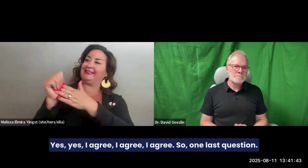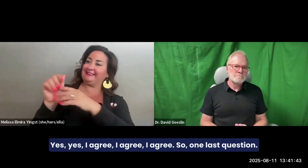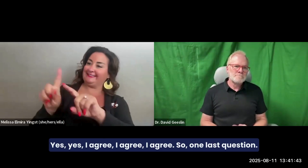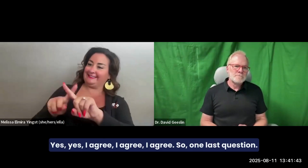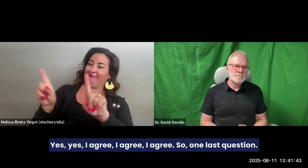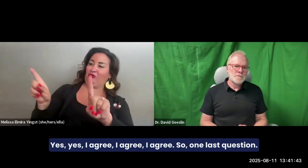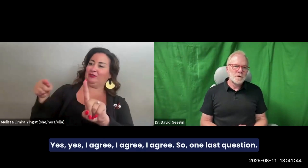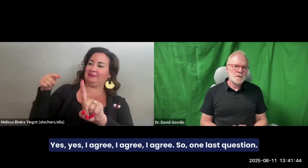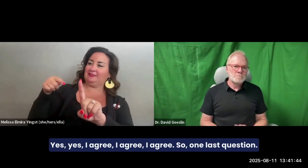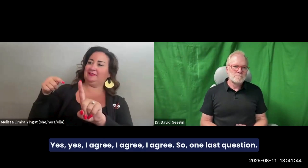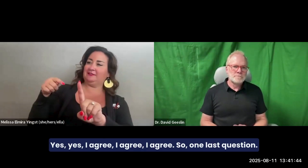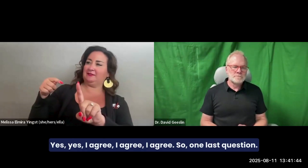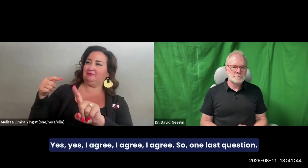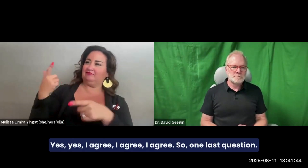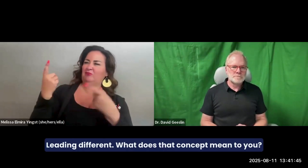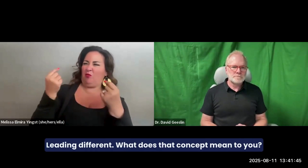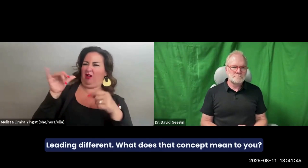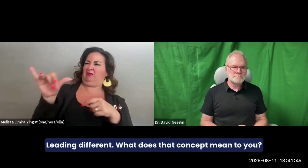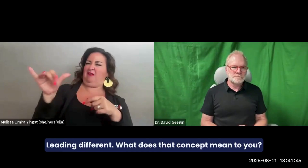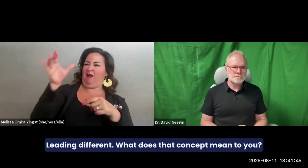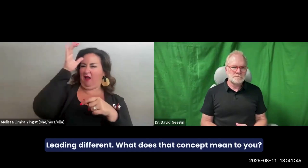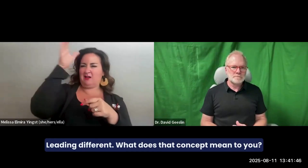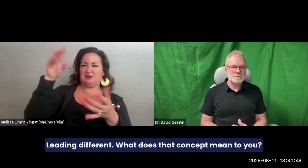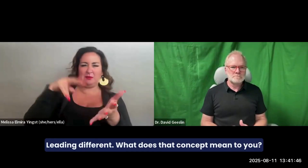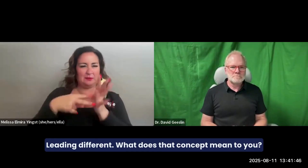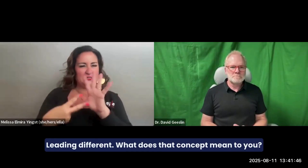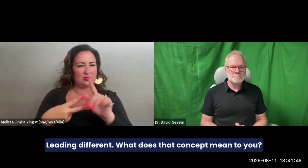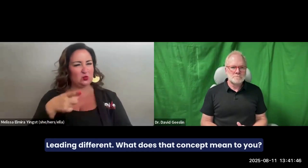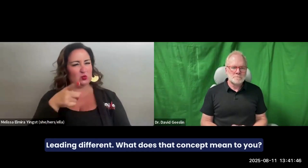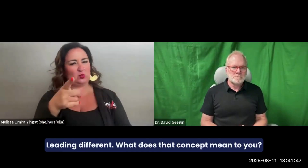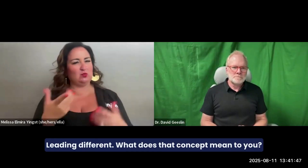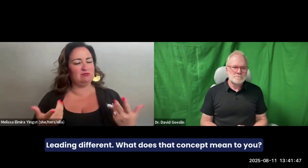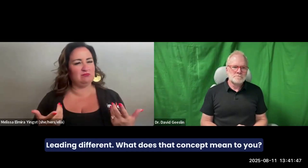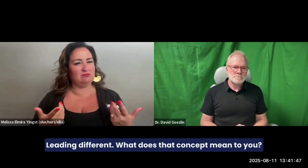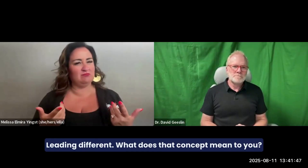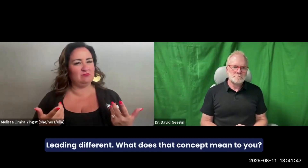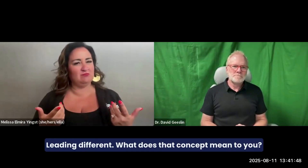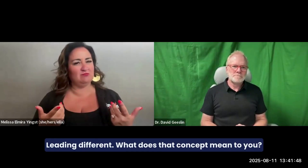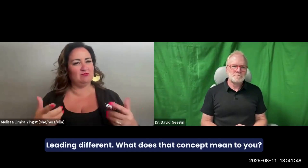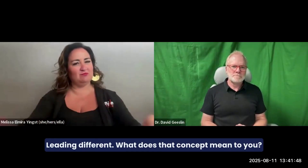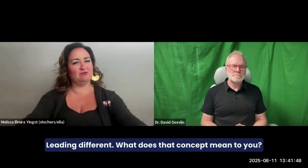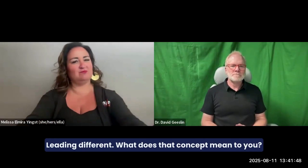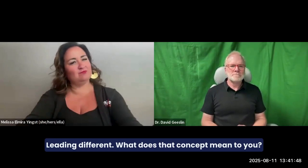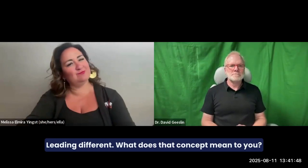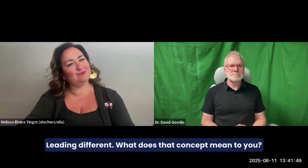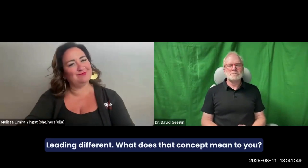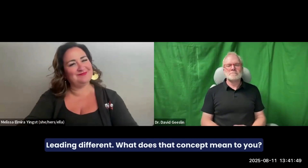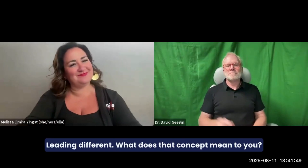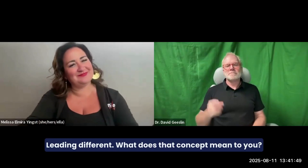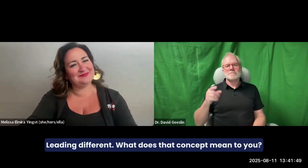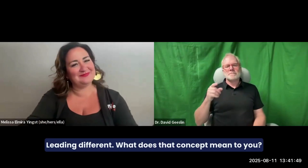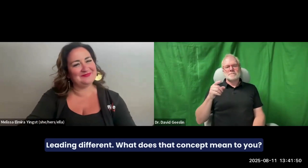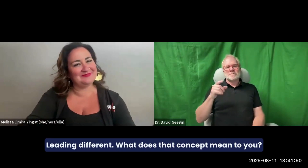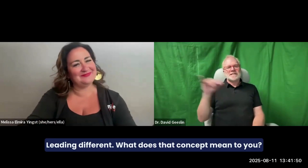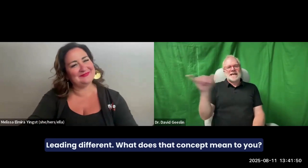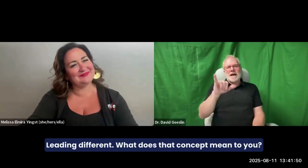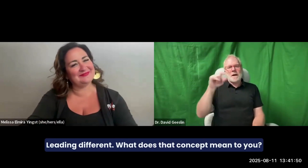last question. Leading different. What does that concept mean to you?